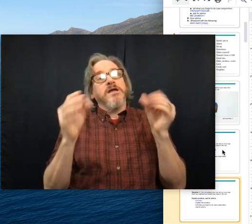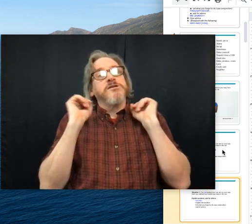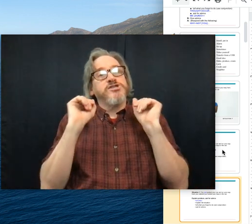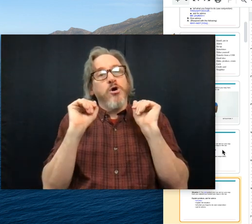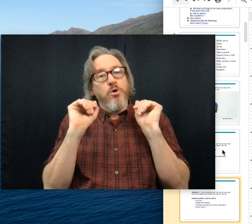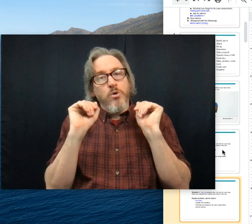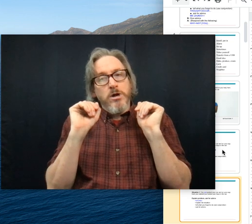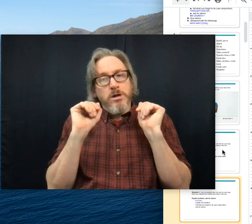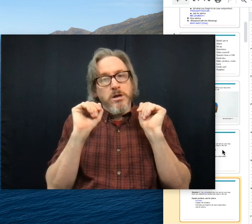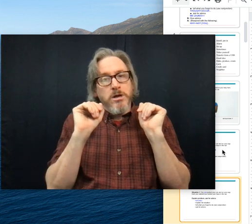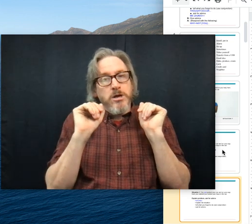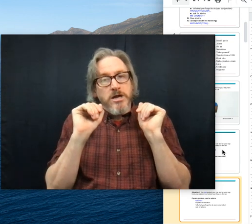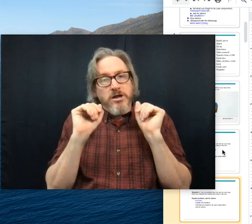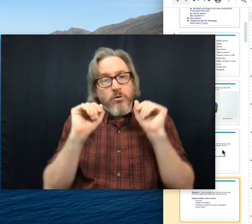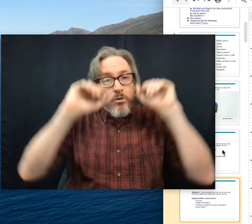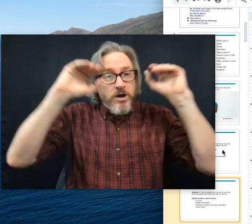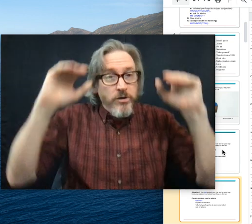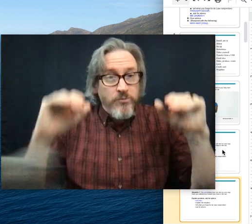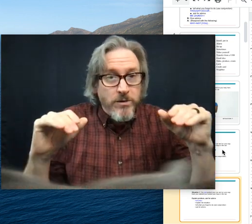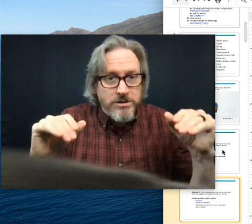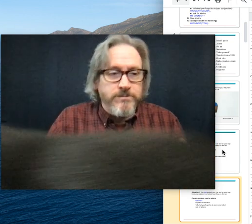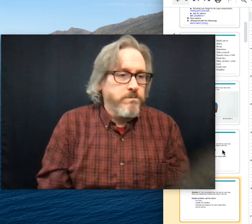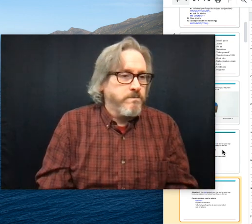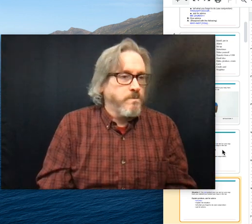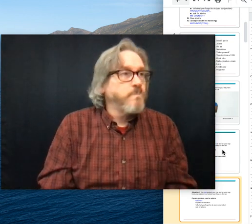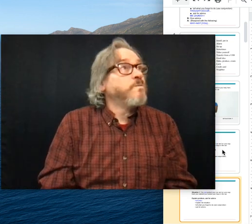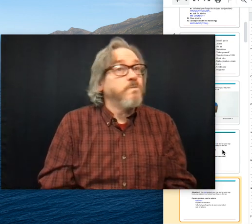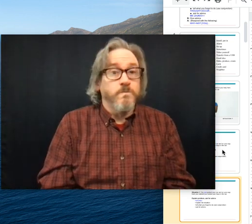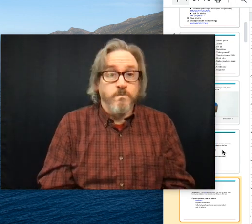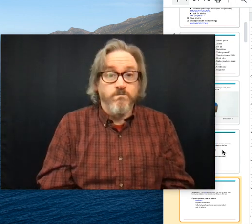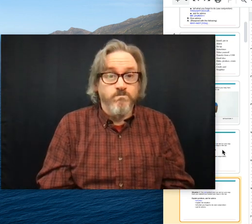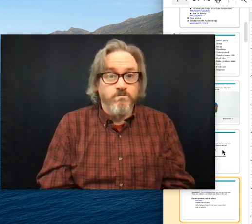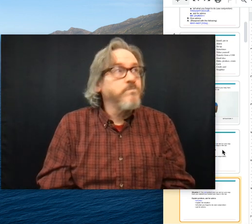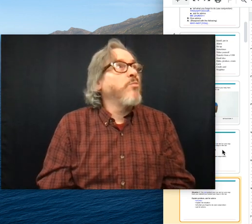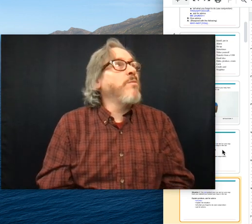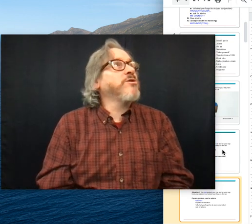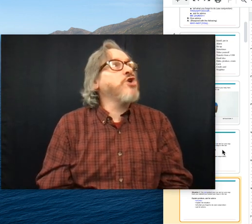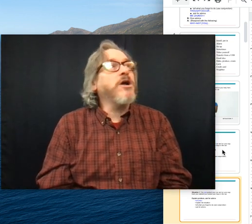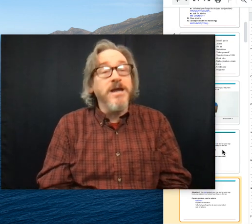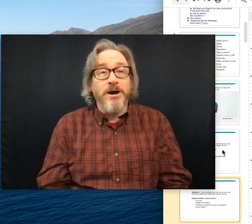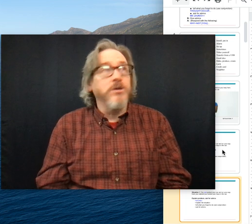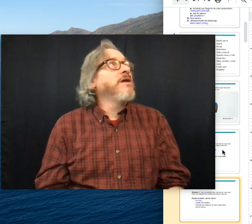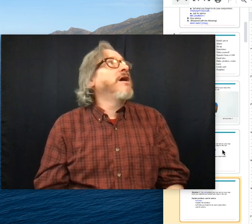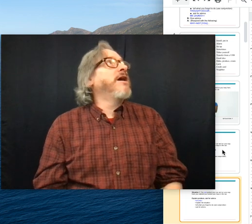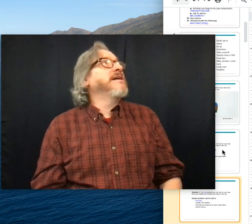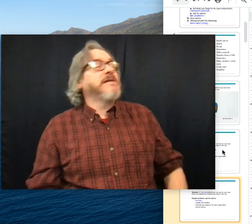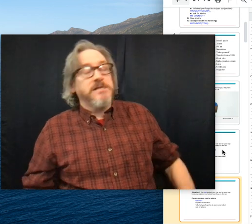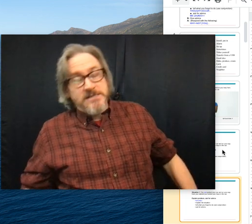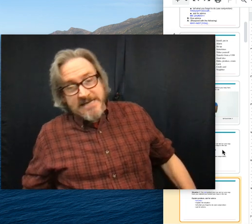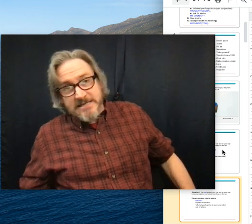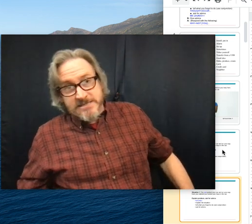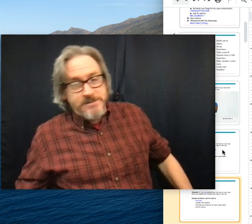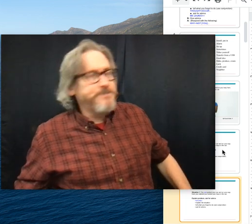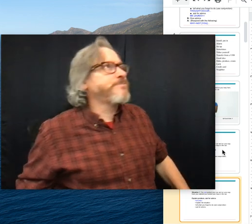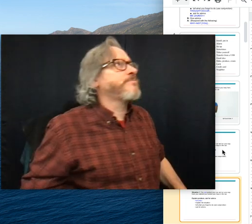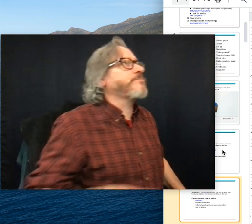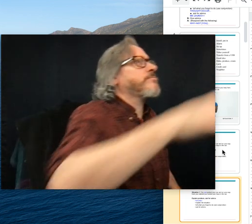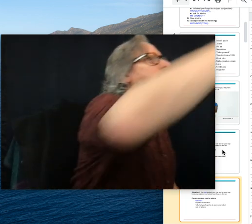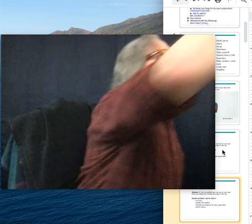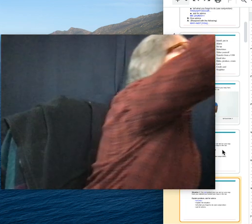so when we were when we were talking about